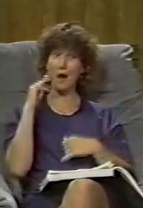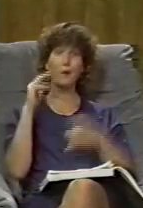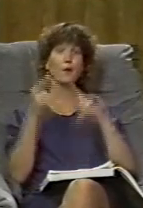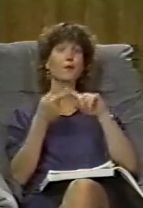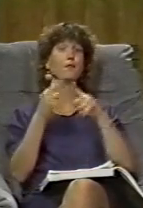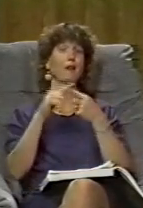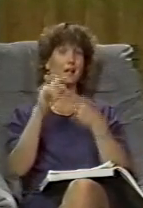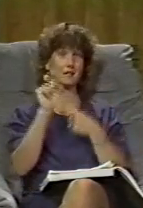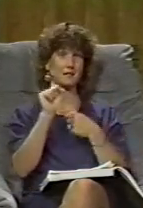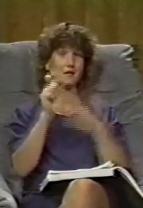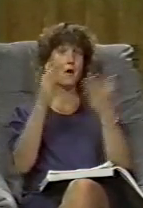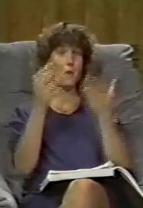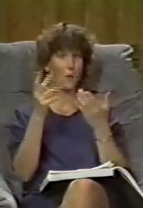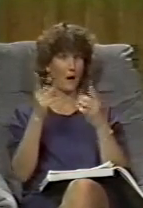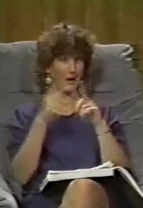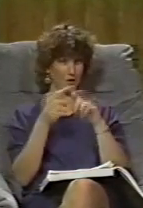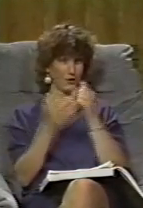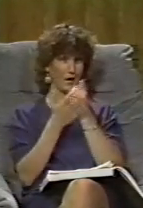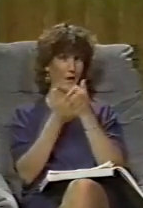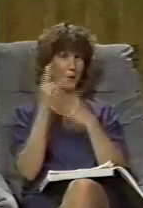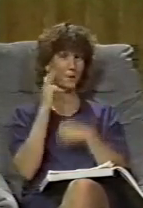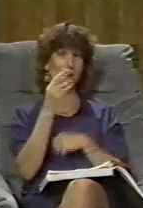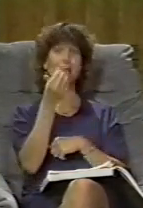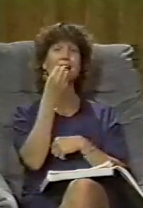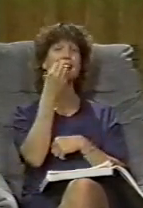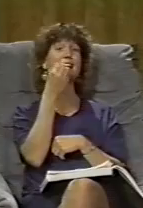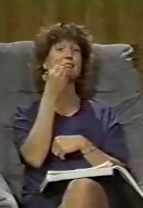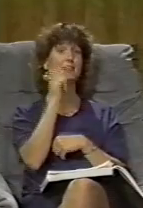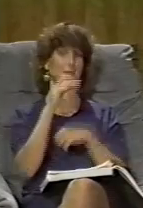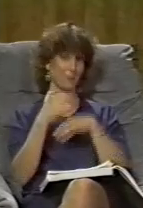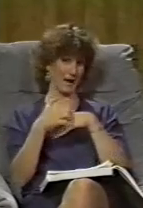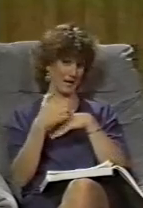Now her friends wanted to help her eat the bread.